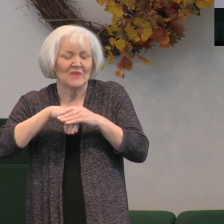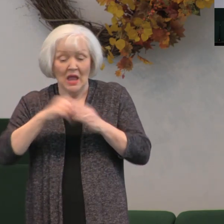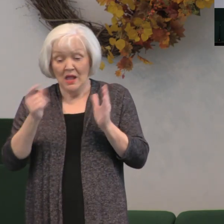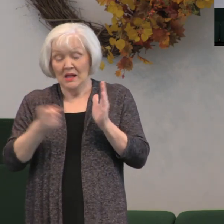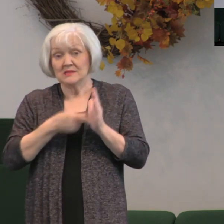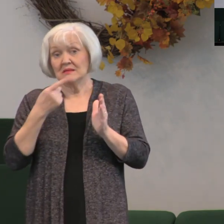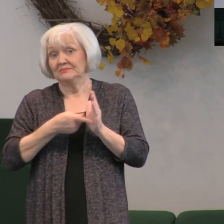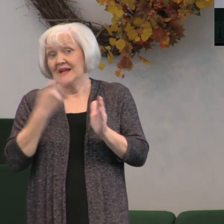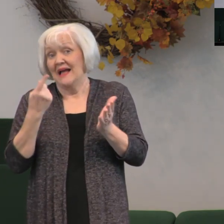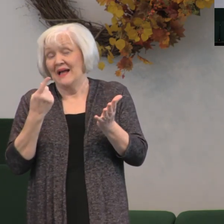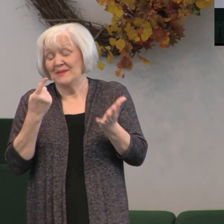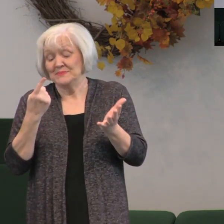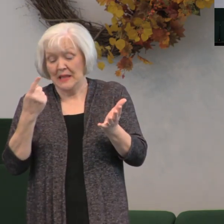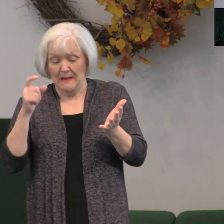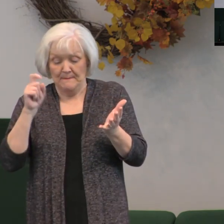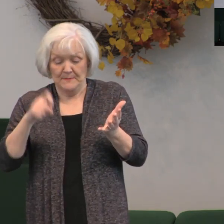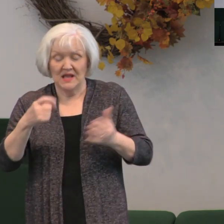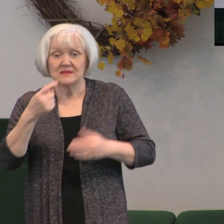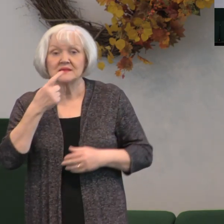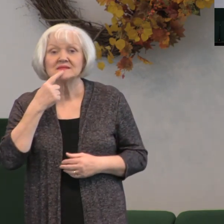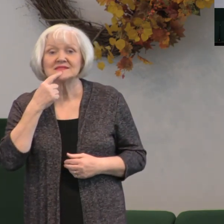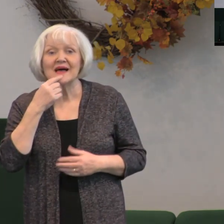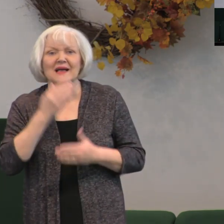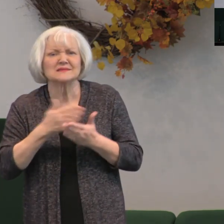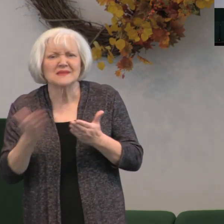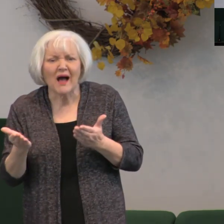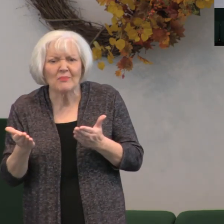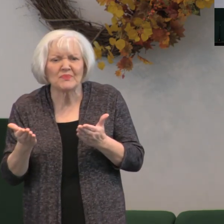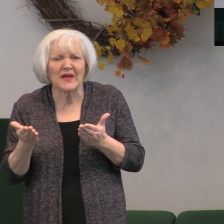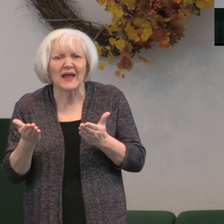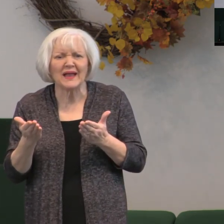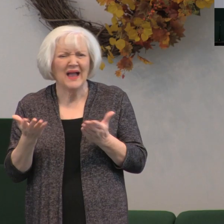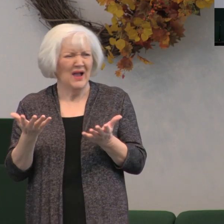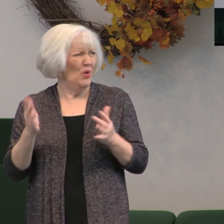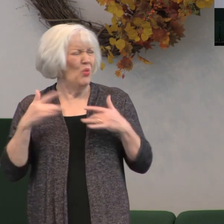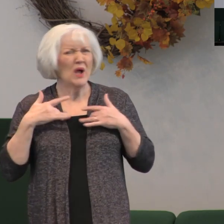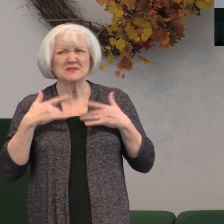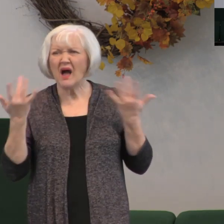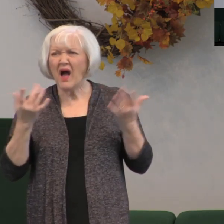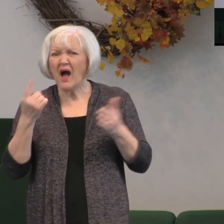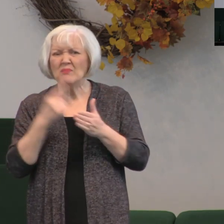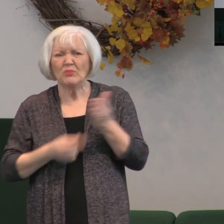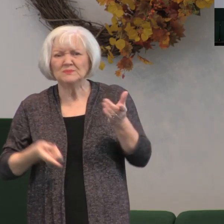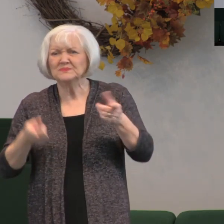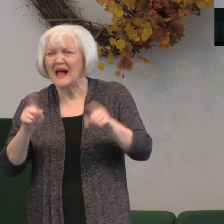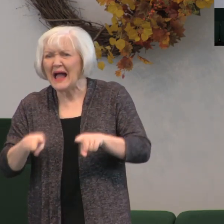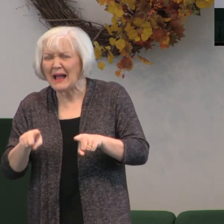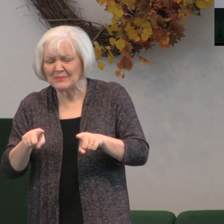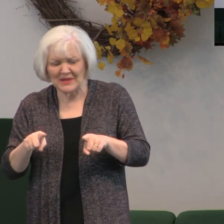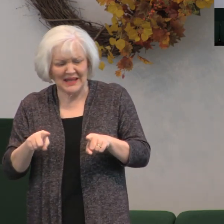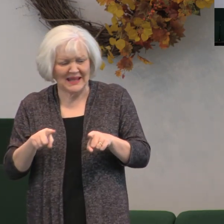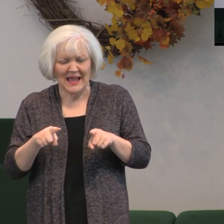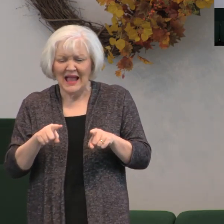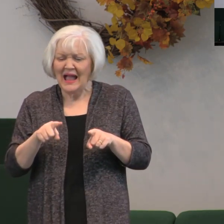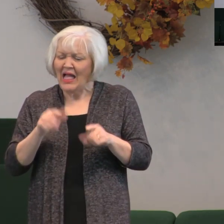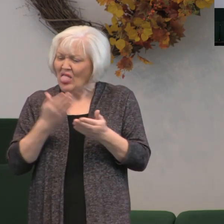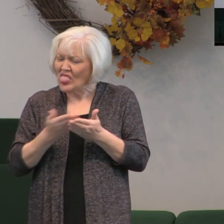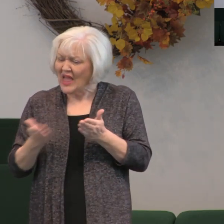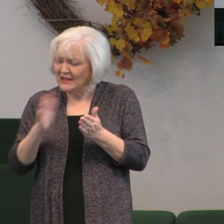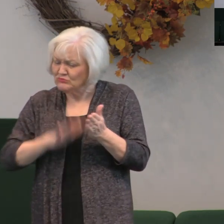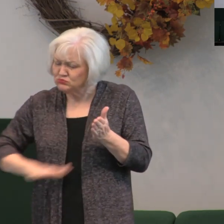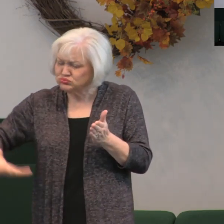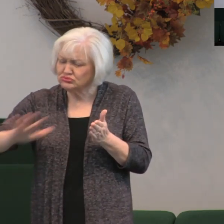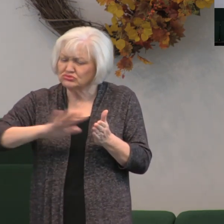times that we do need to say something about the situations that are going on around us and the people's lives that are close to